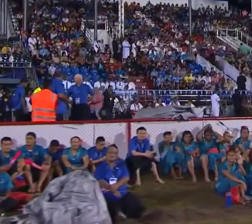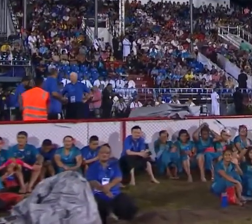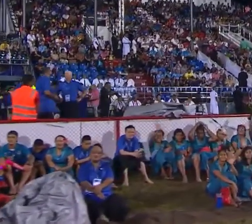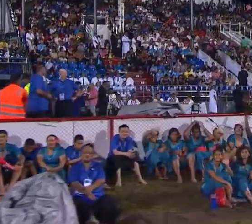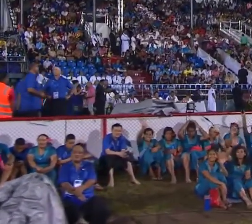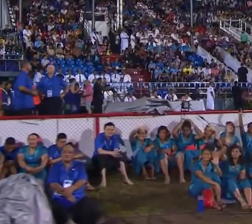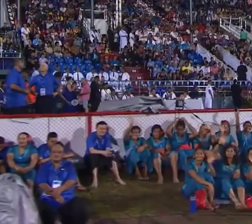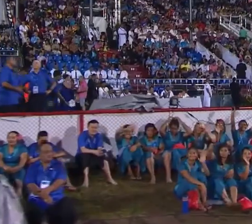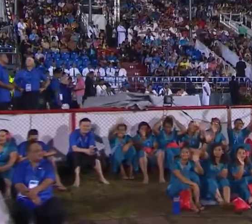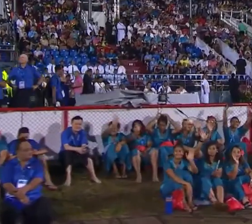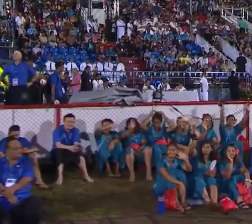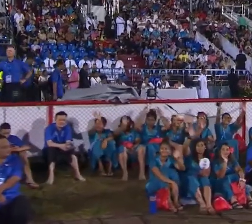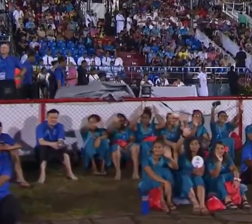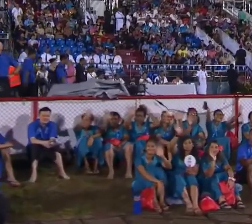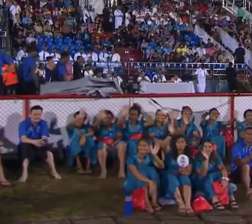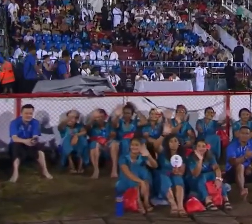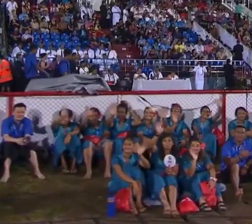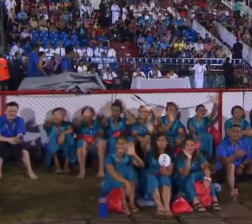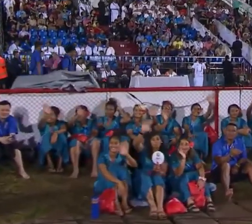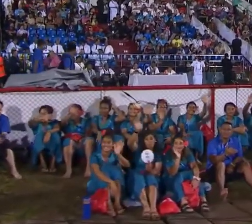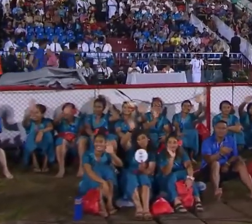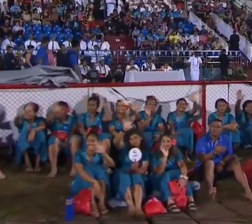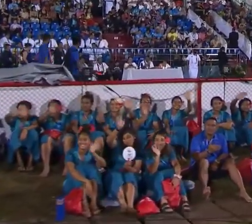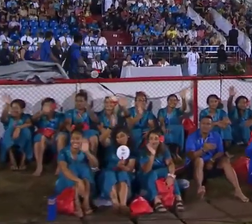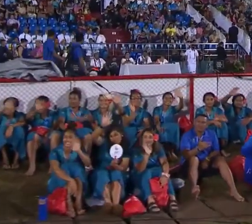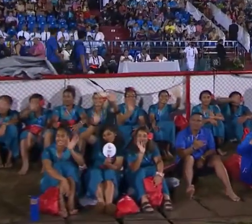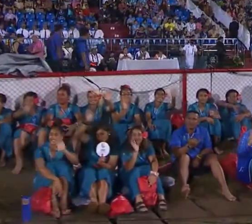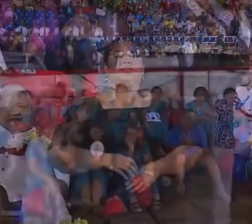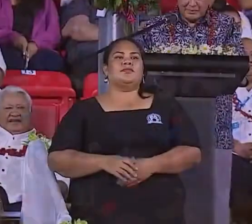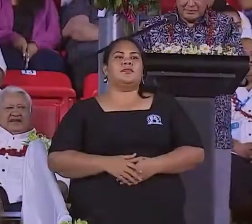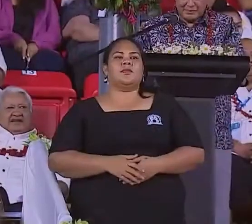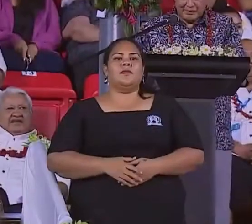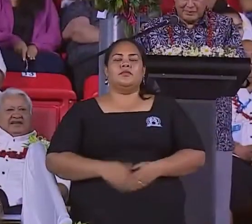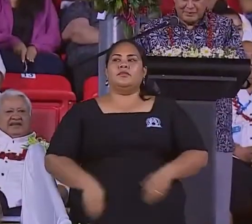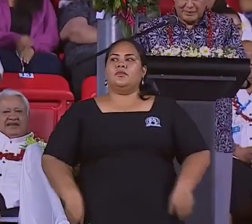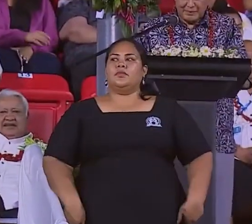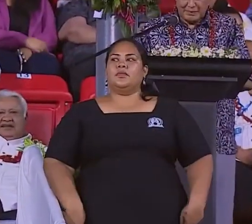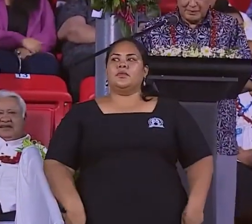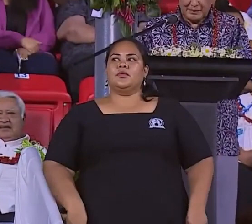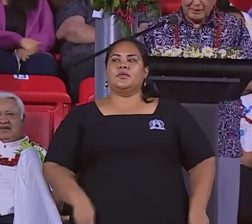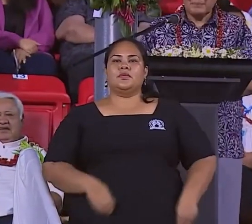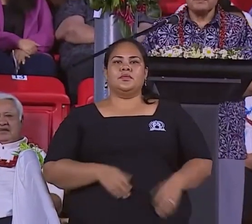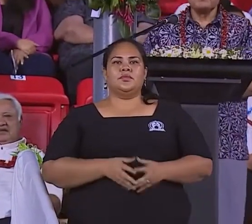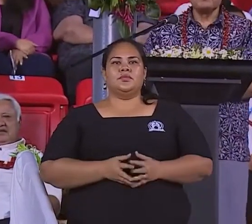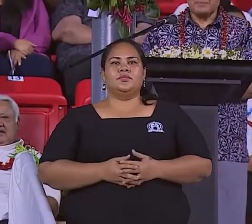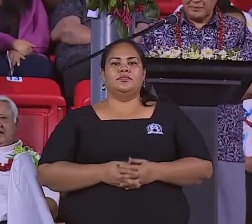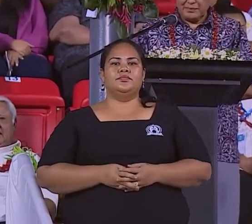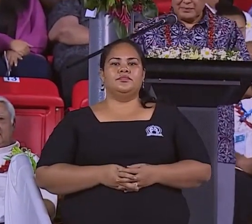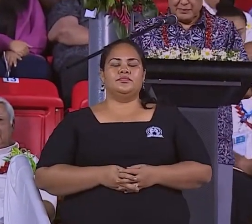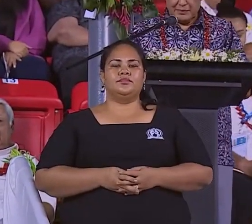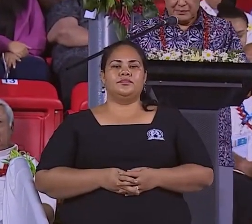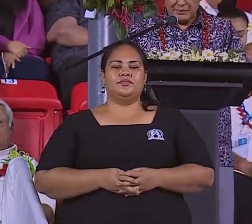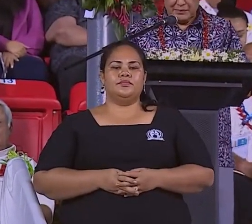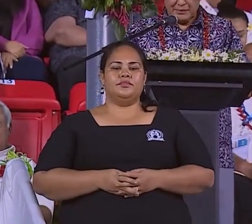Samoa. Pictures coming to you live from this wonderful sporting venue in the heart of Polynesia. And now to officially declare the 16th Pacific